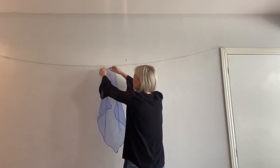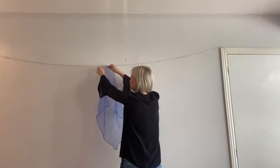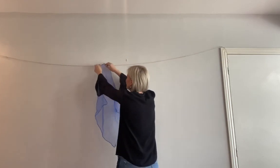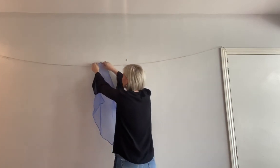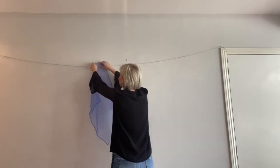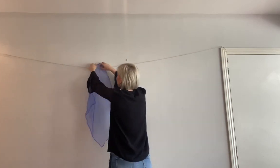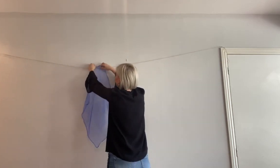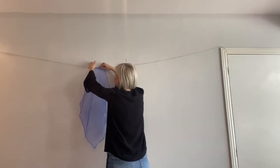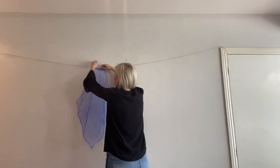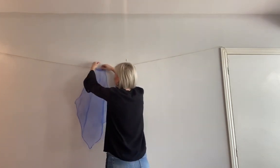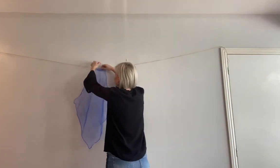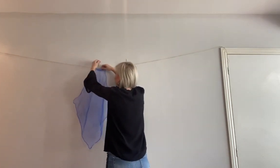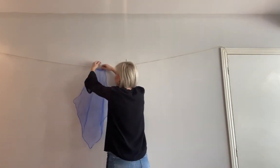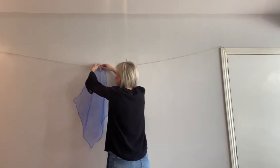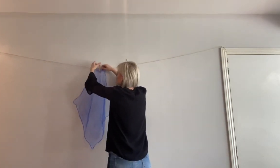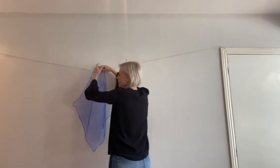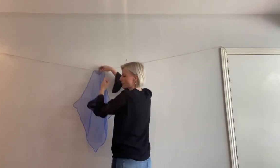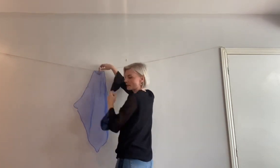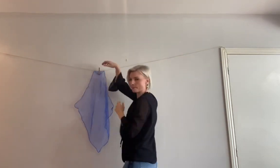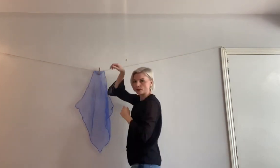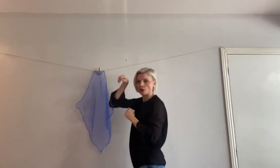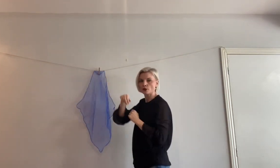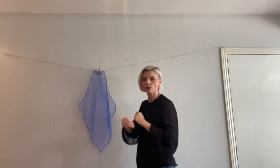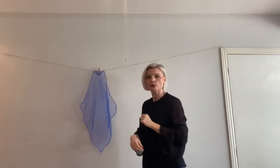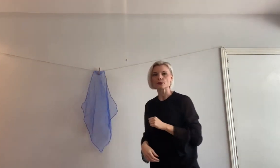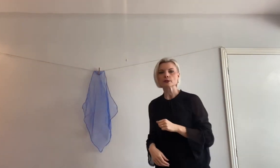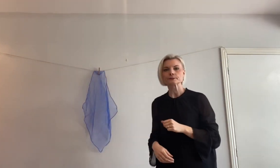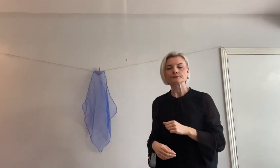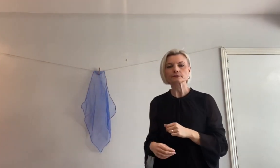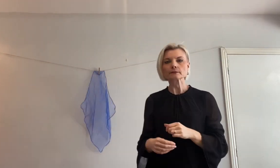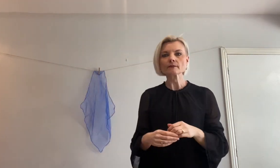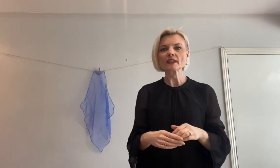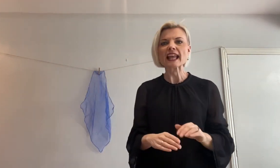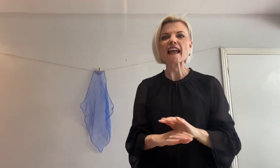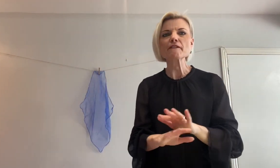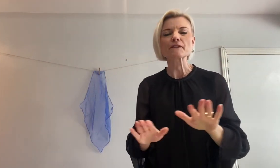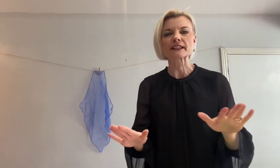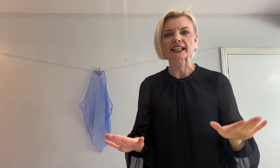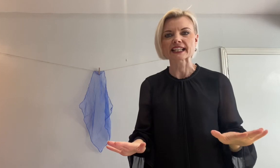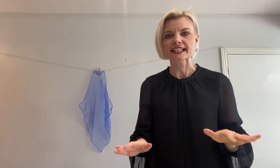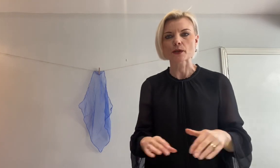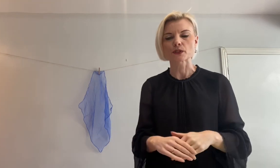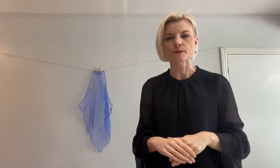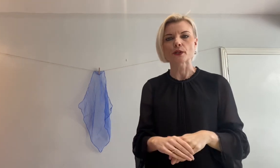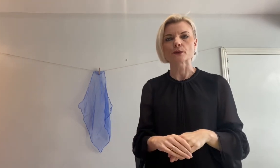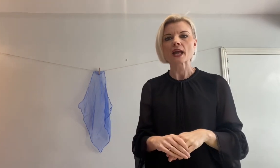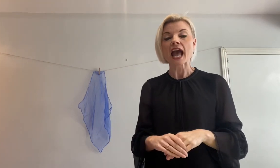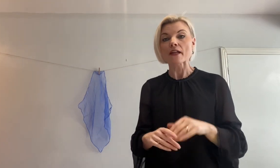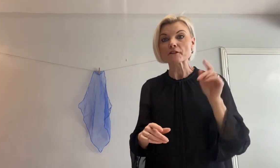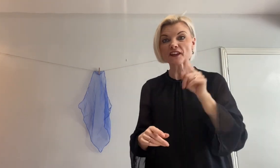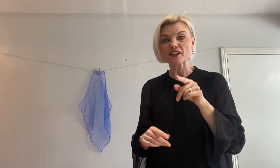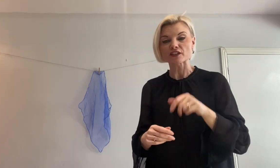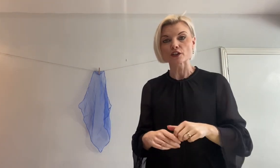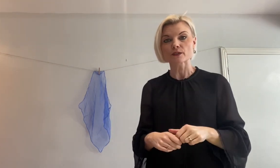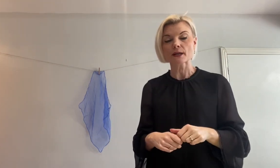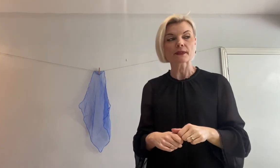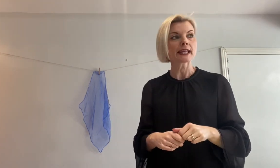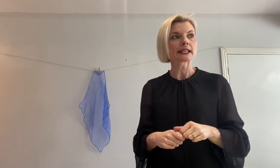blue. There it is, look. Blue. Everything in his house is blue. And the villagers looked up the hill and they